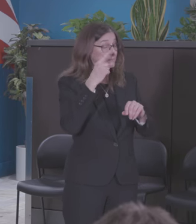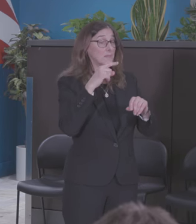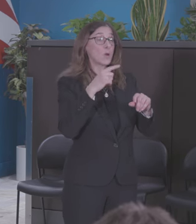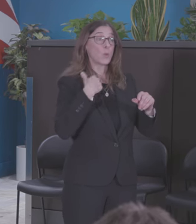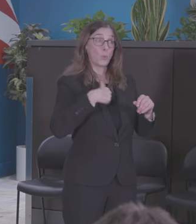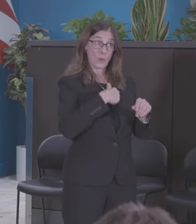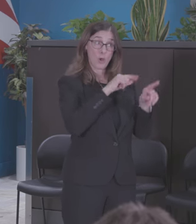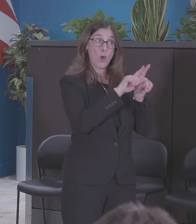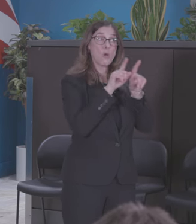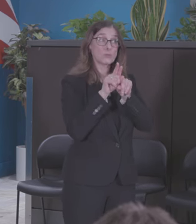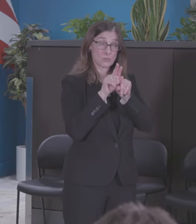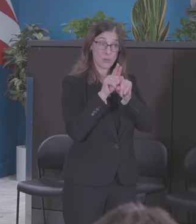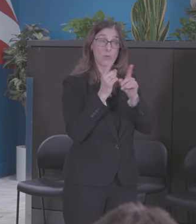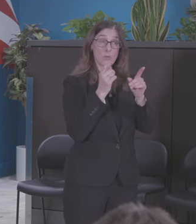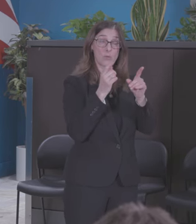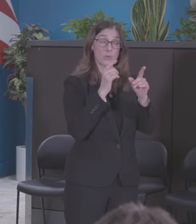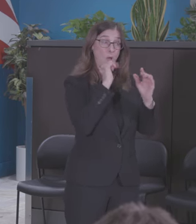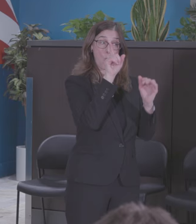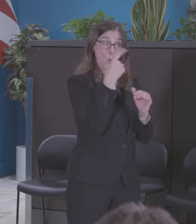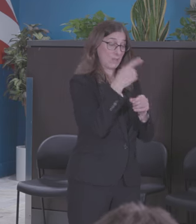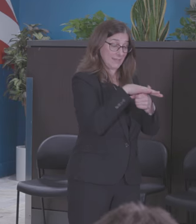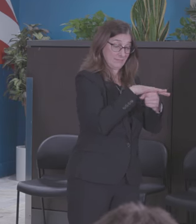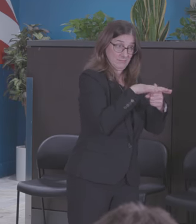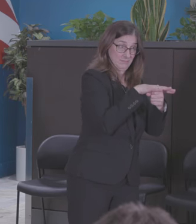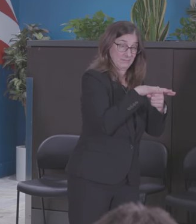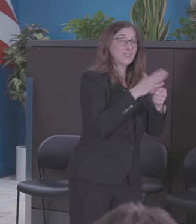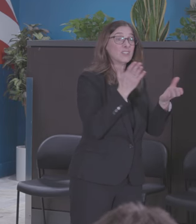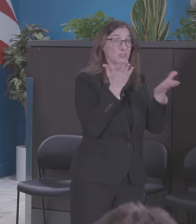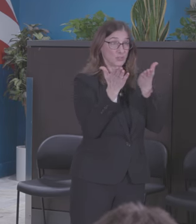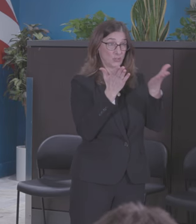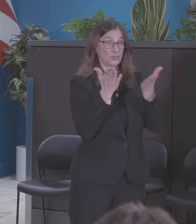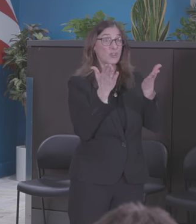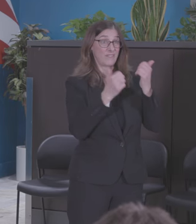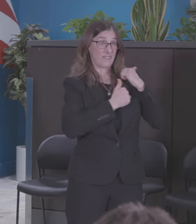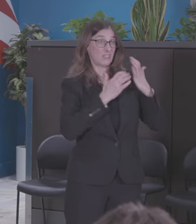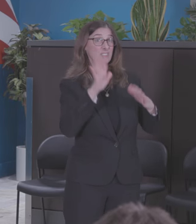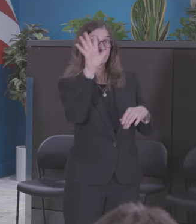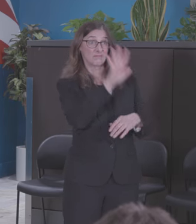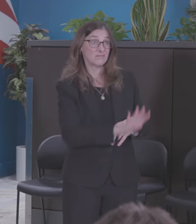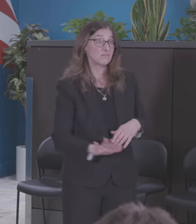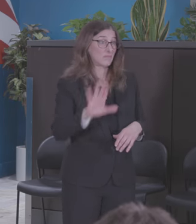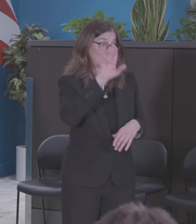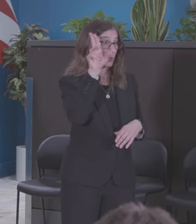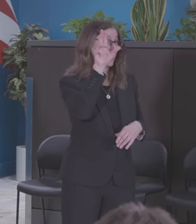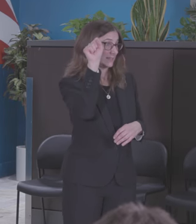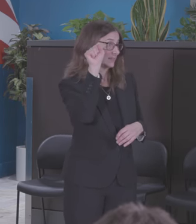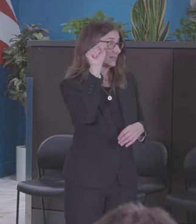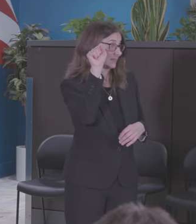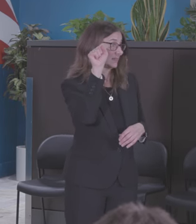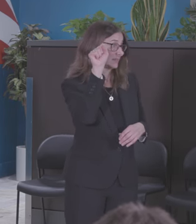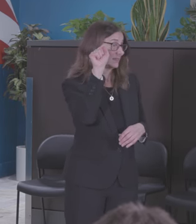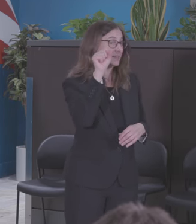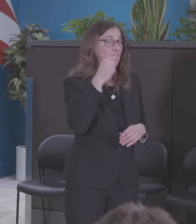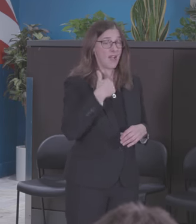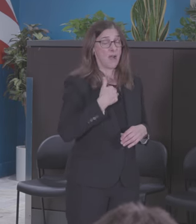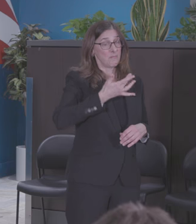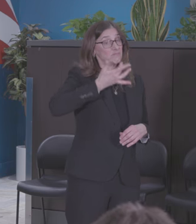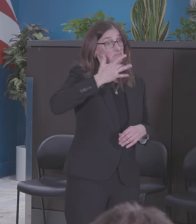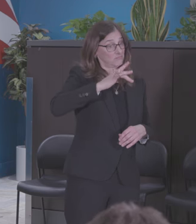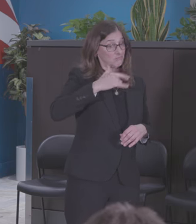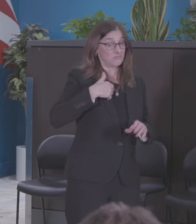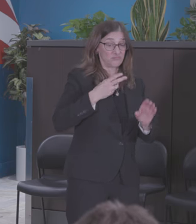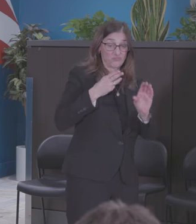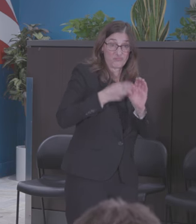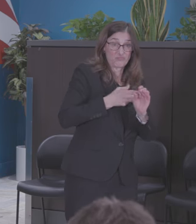serves veterans from across the nation. I personally have had the privilege of being part of the center team since